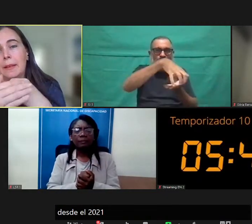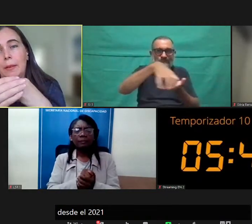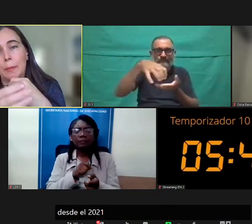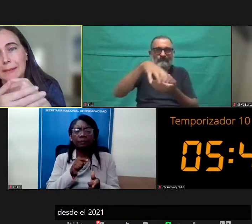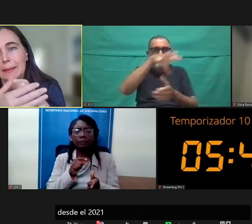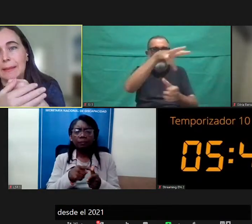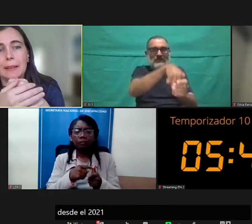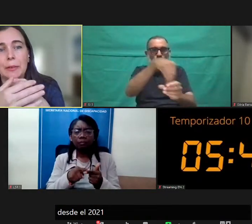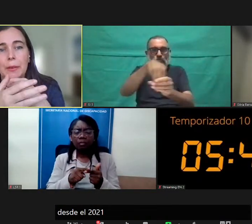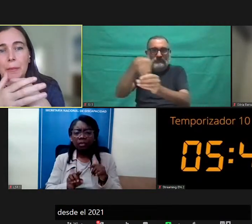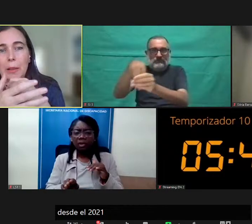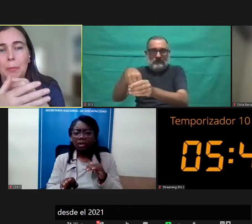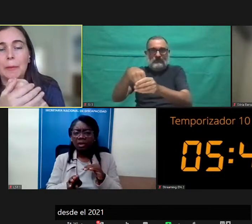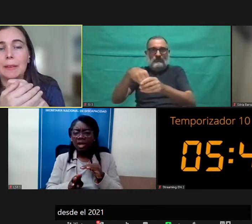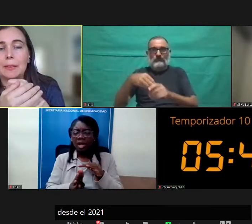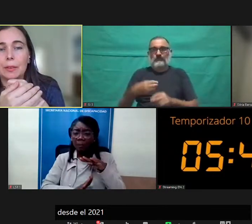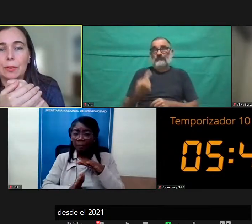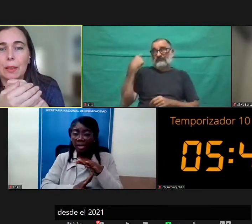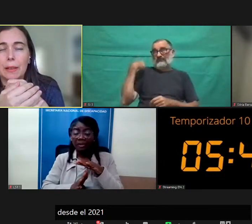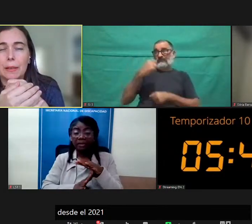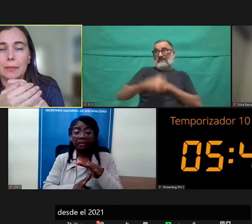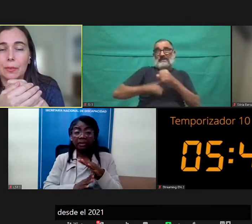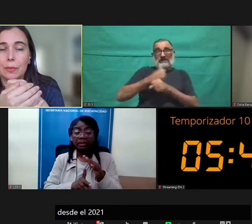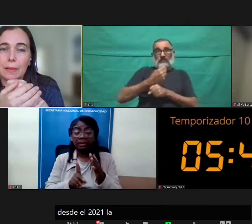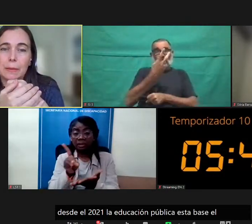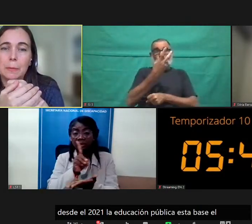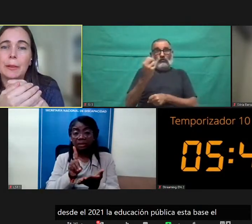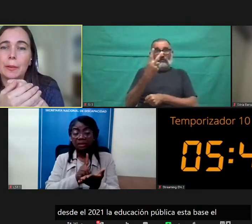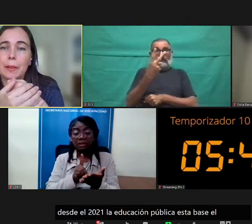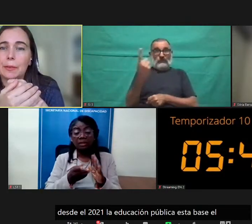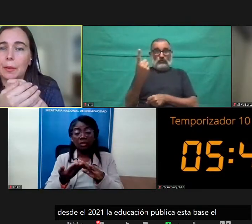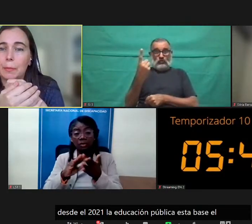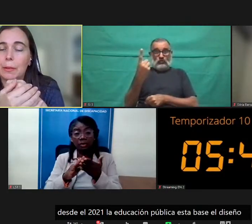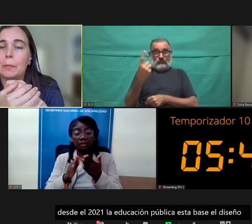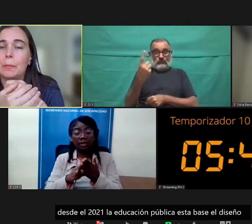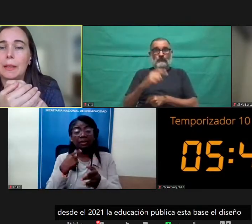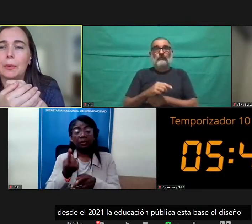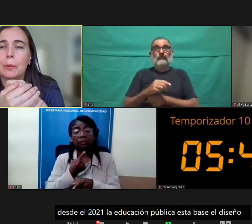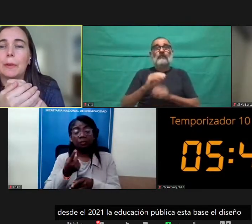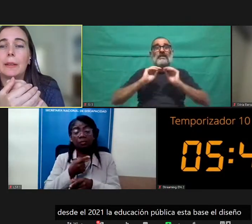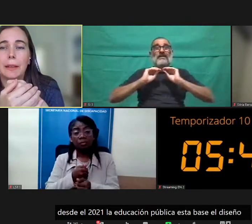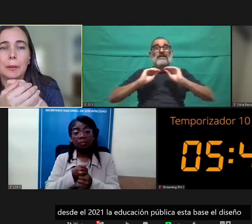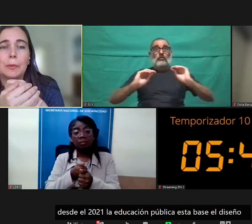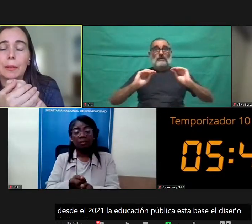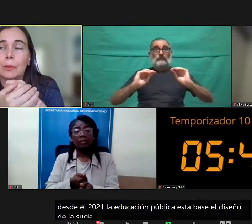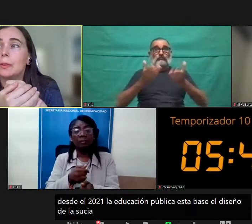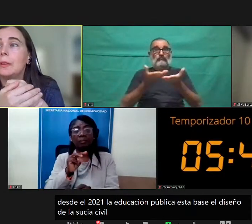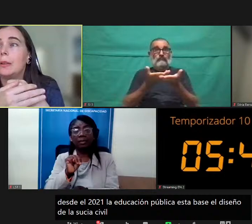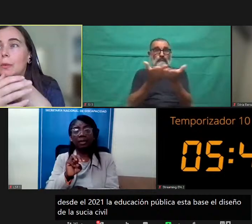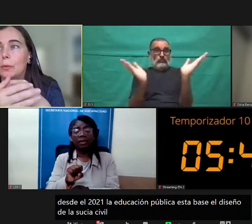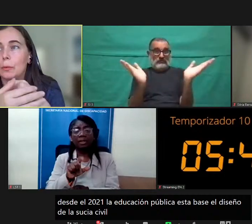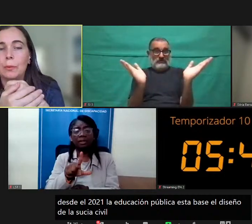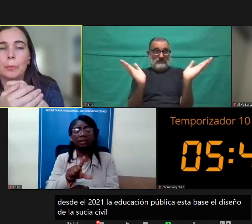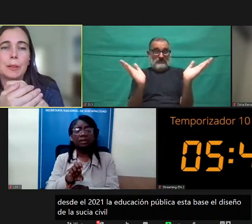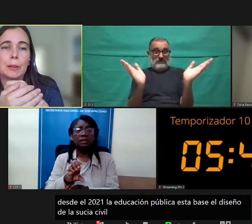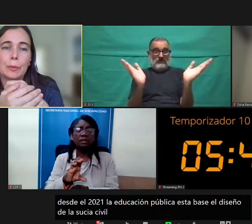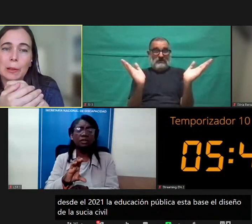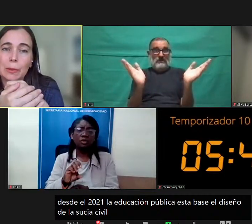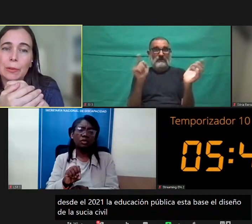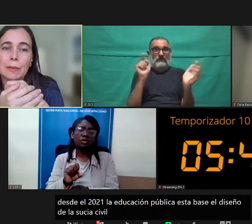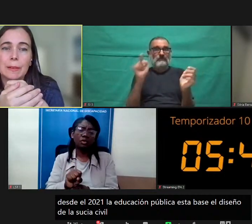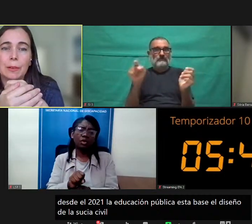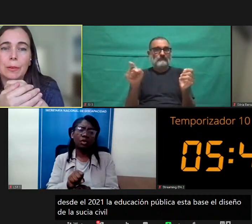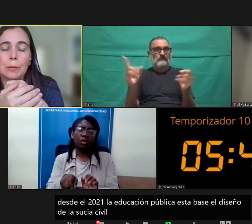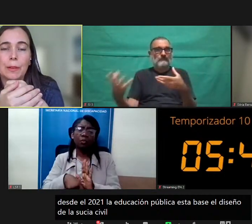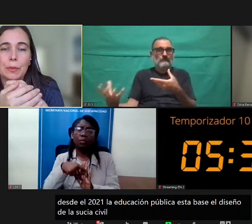administration for public education based on the design of civil society with the advisory of melanescup